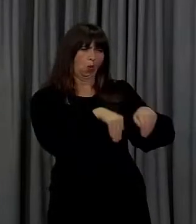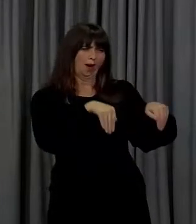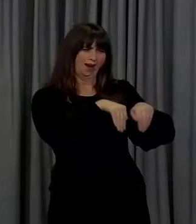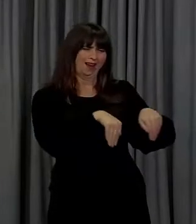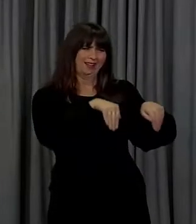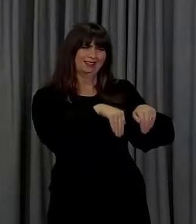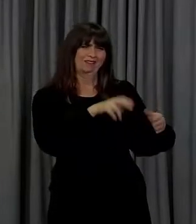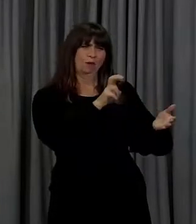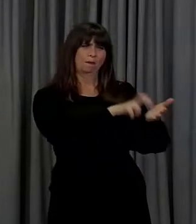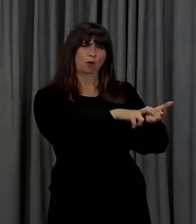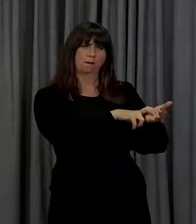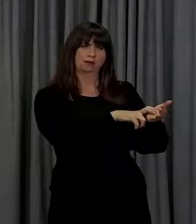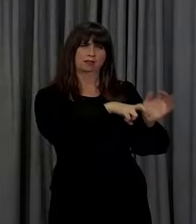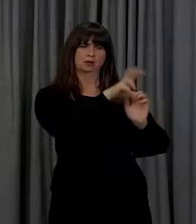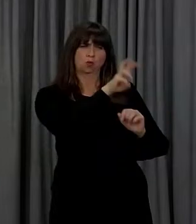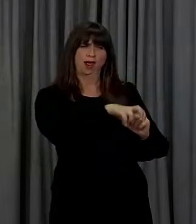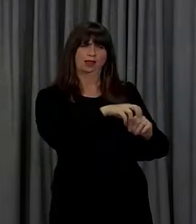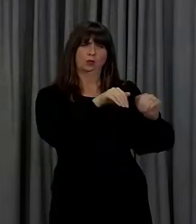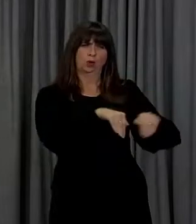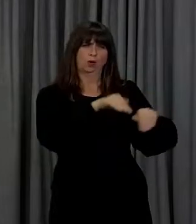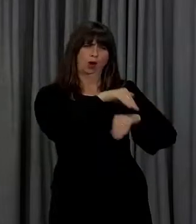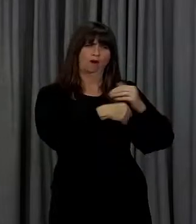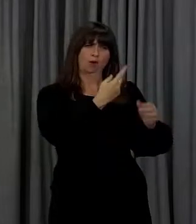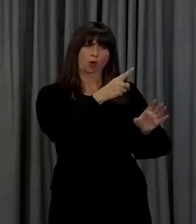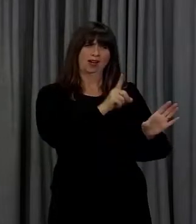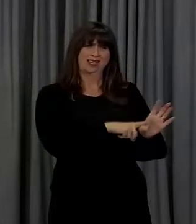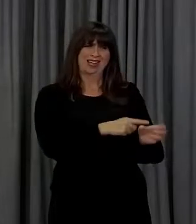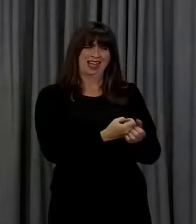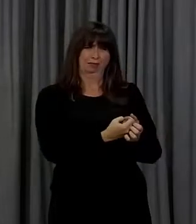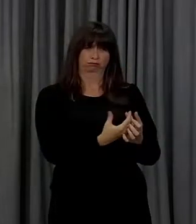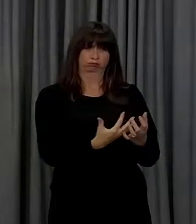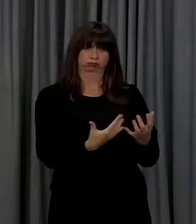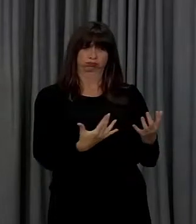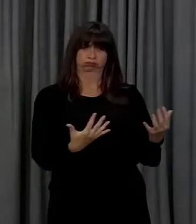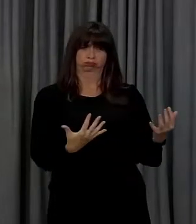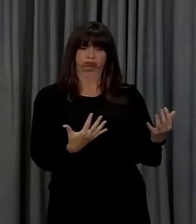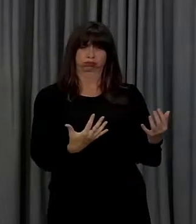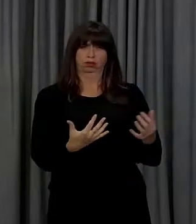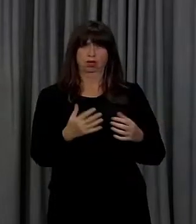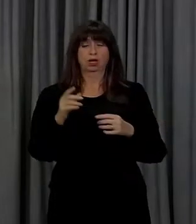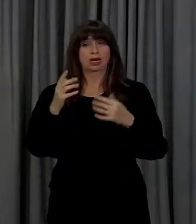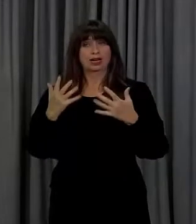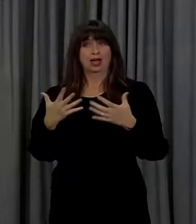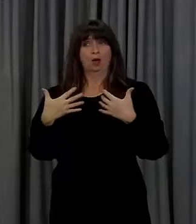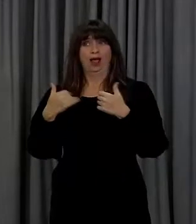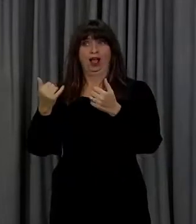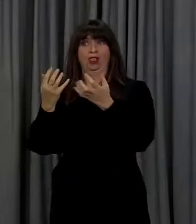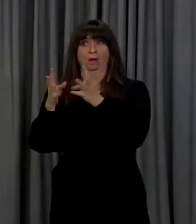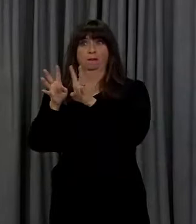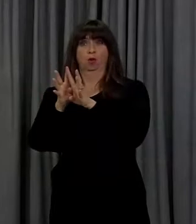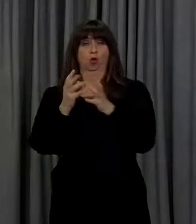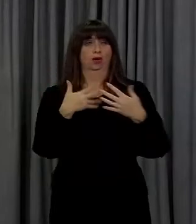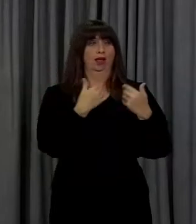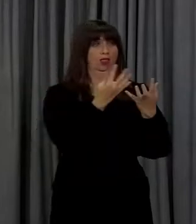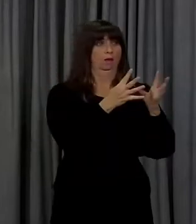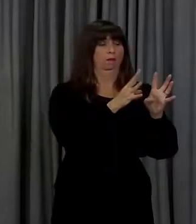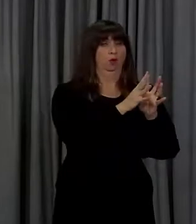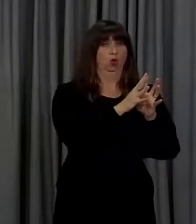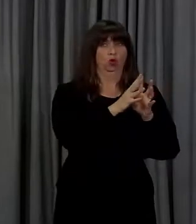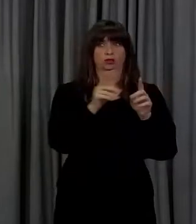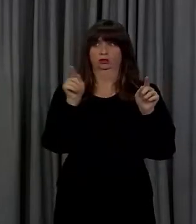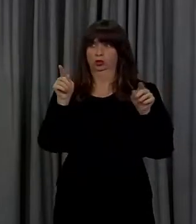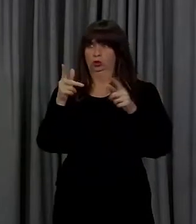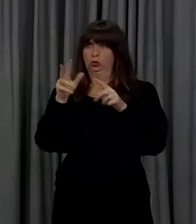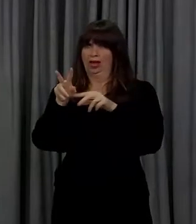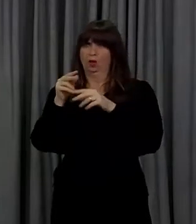appointment, in Wales is going up dramatically. 2 health boards are under more intensive monitoring because there's no plan for them to balance their books. And we saw